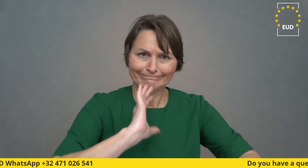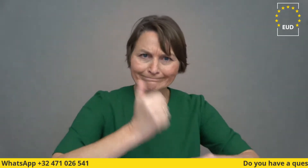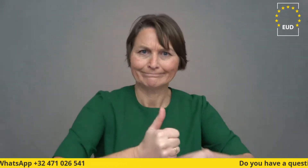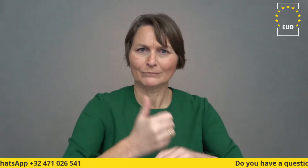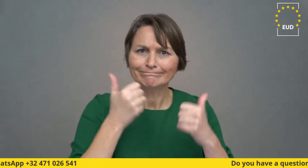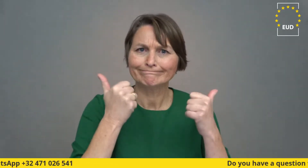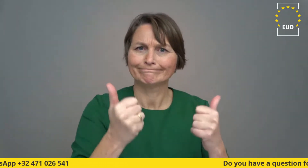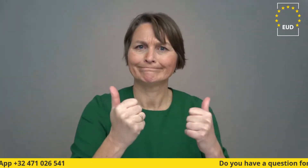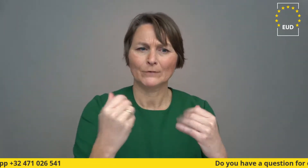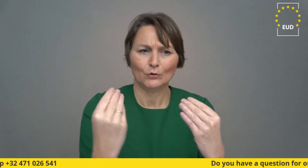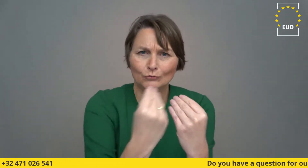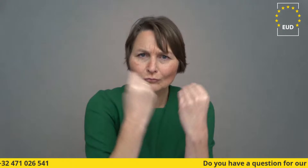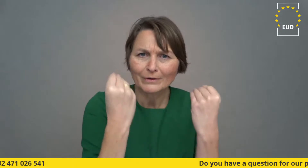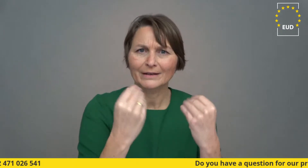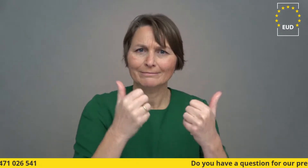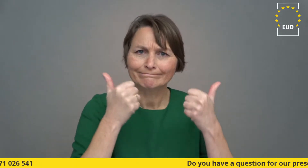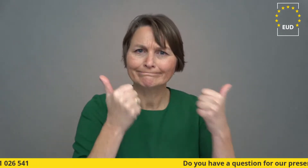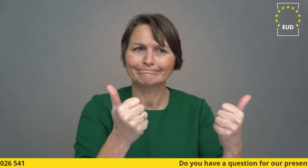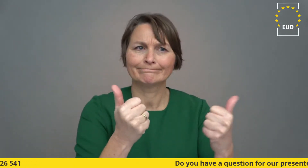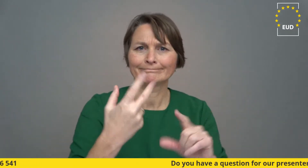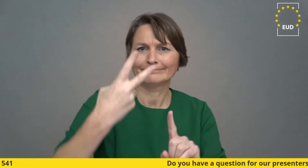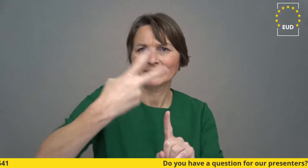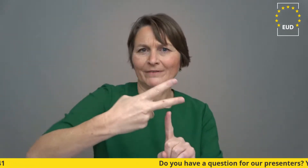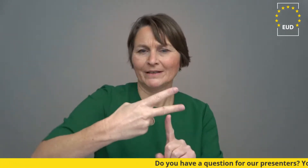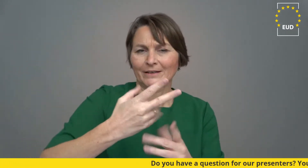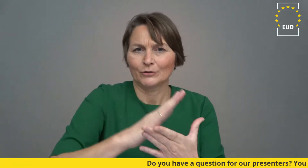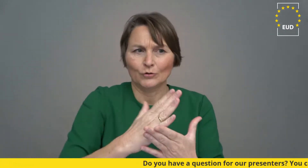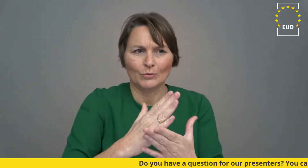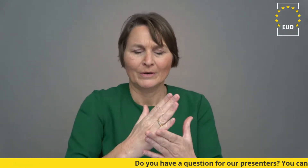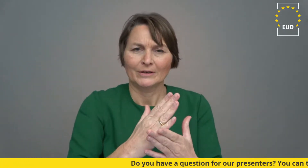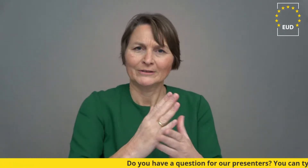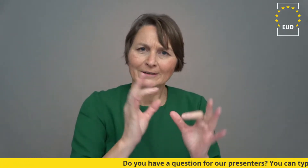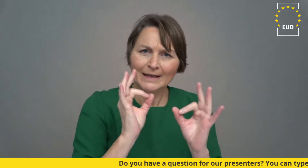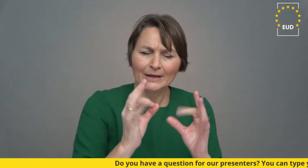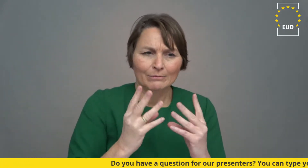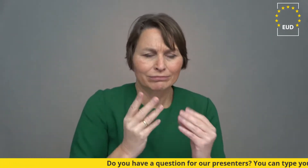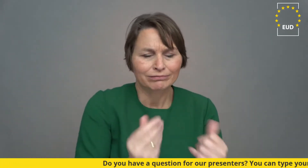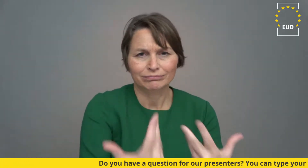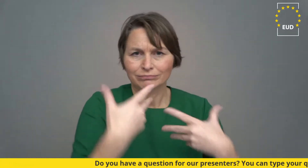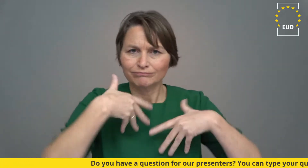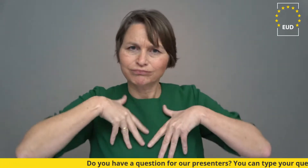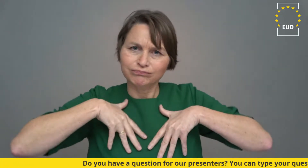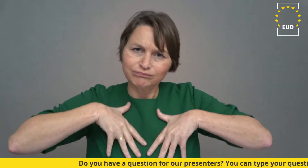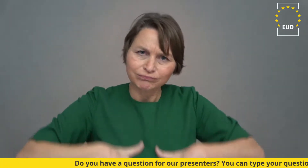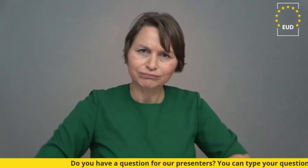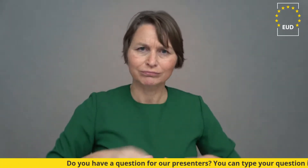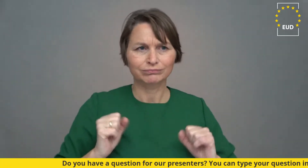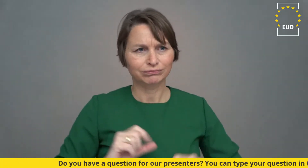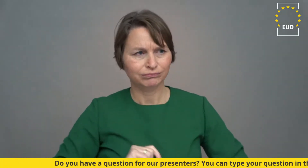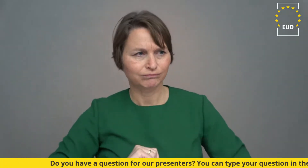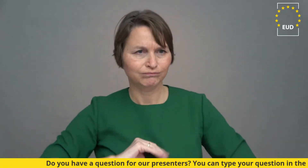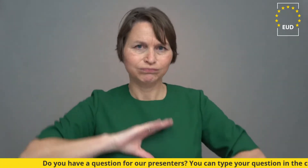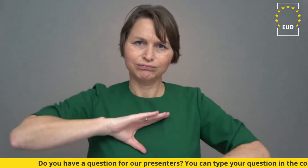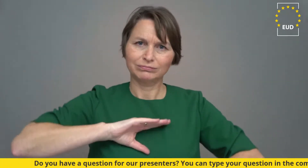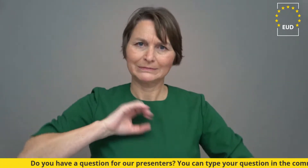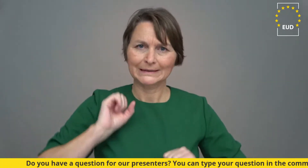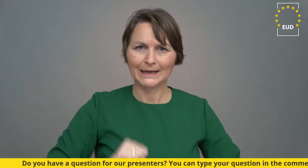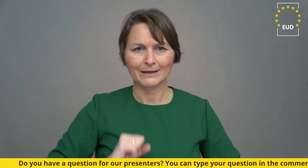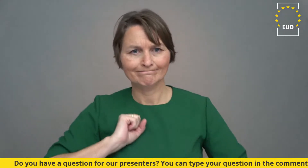factors. If there's a training that will be set up, we need to make sure that it's high quality training, that the right